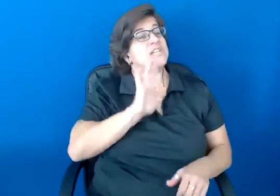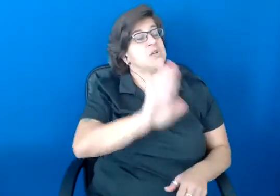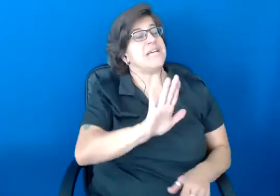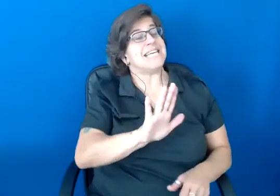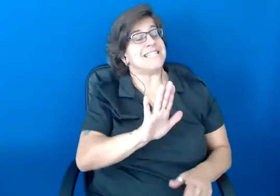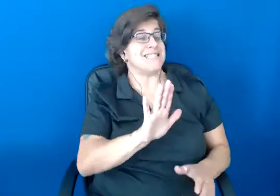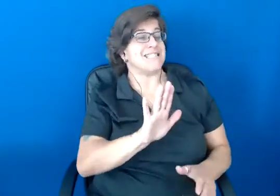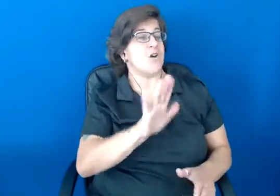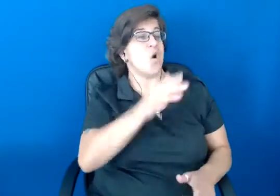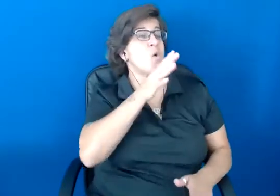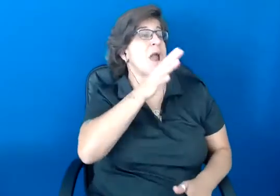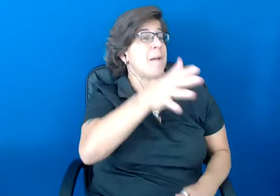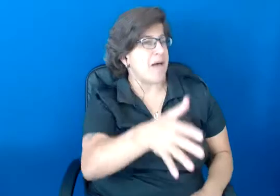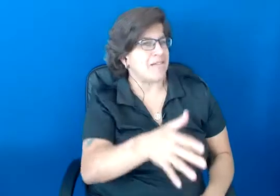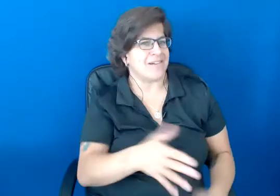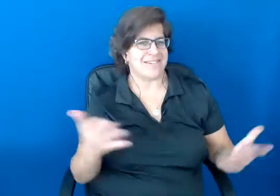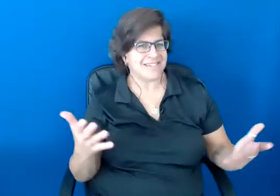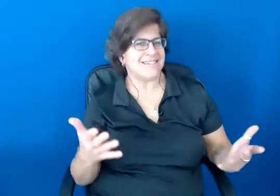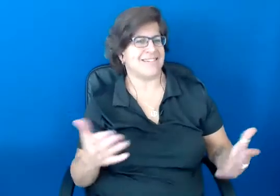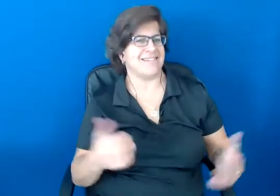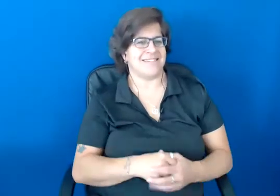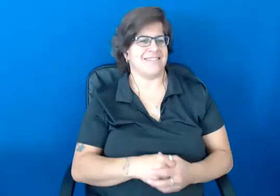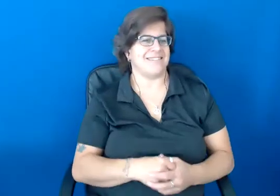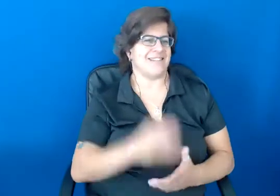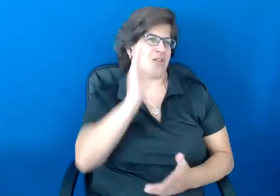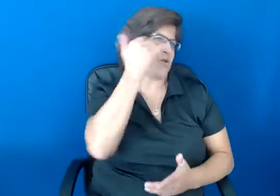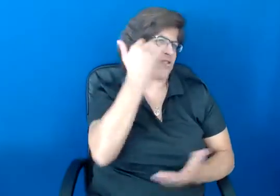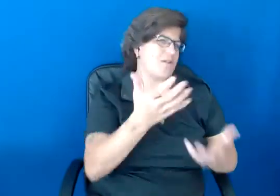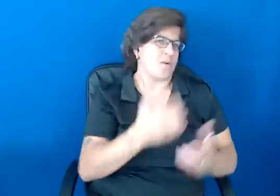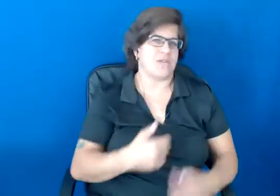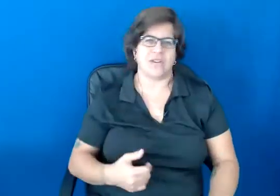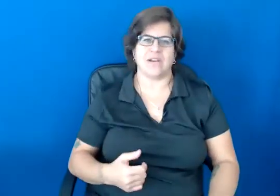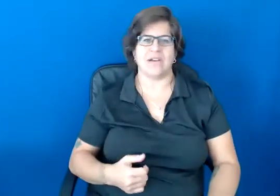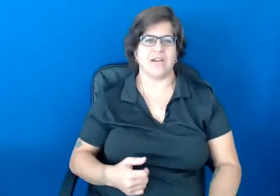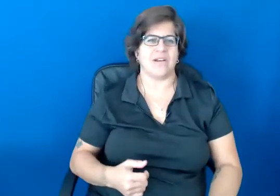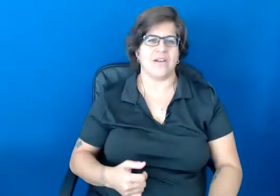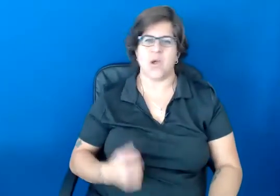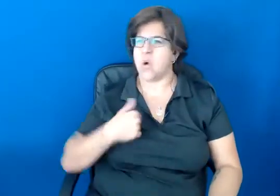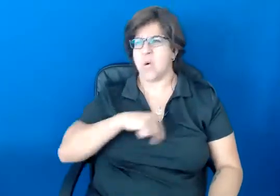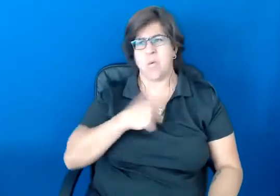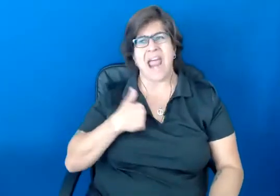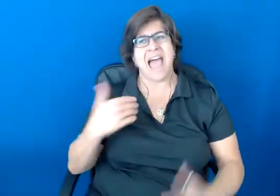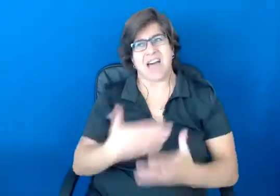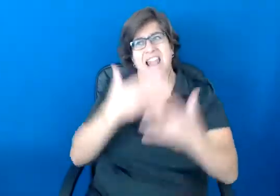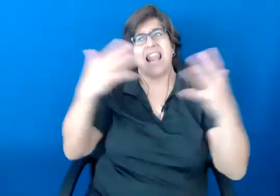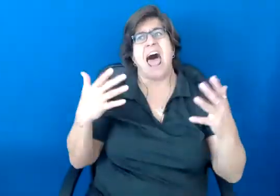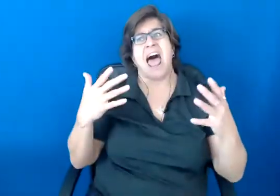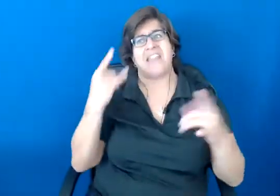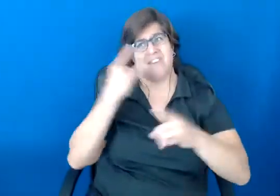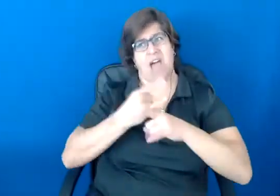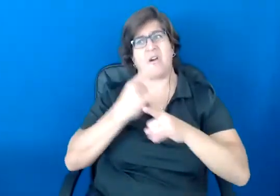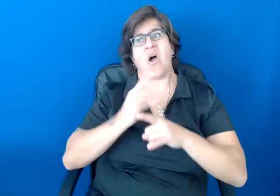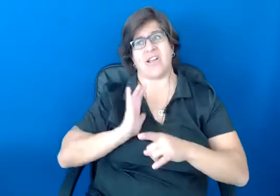the whole talk. I think that's exciting. He wants to. We got lots of alcoholics now in our family. I didn't know a